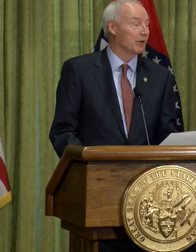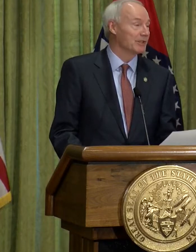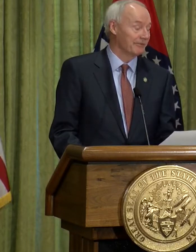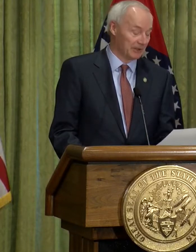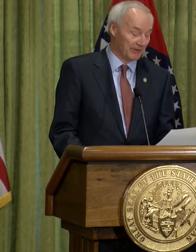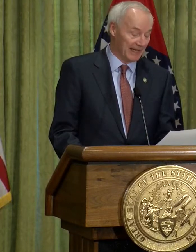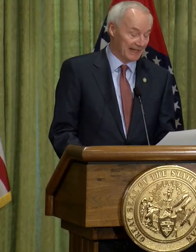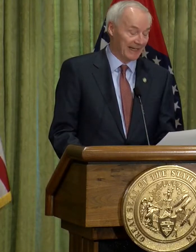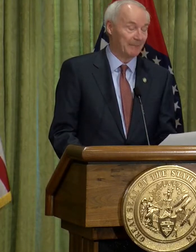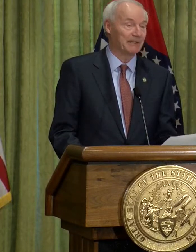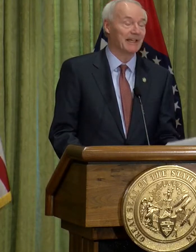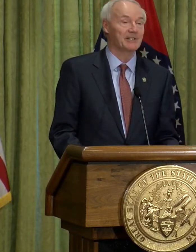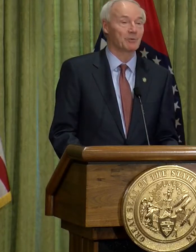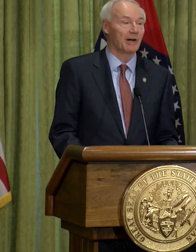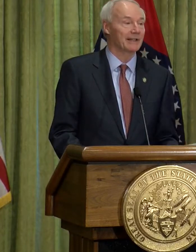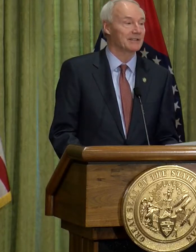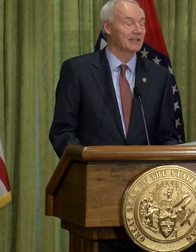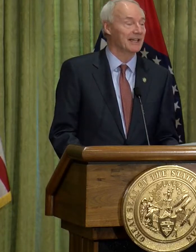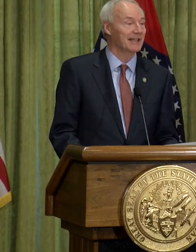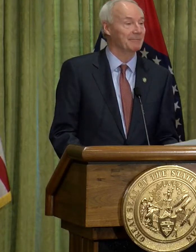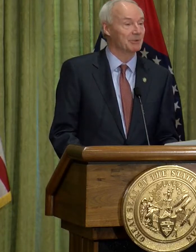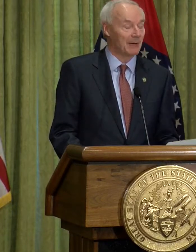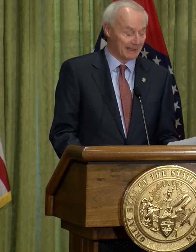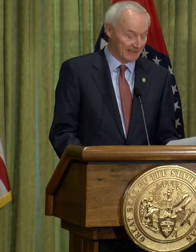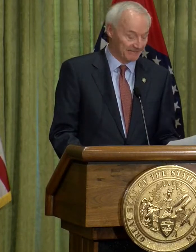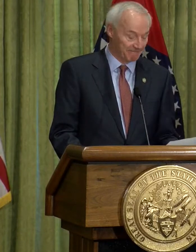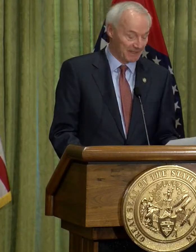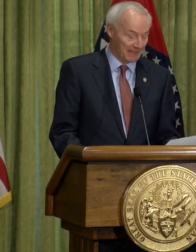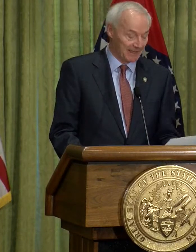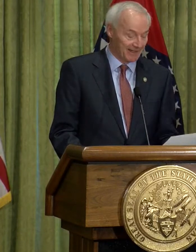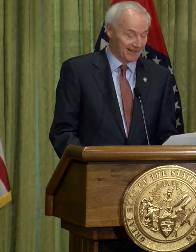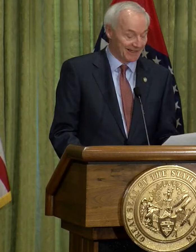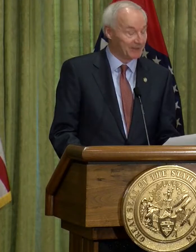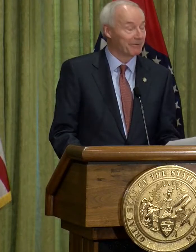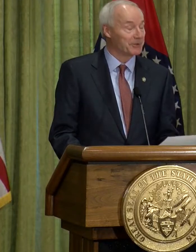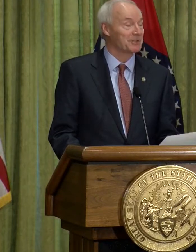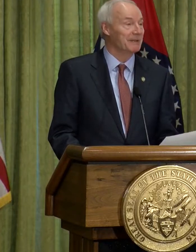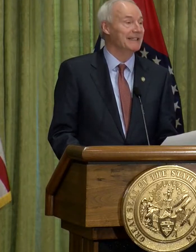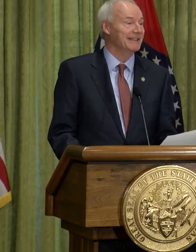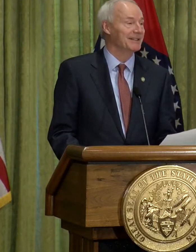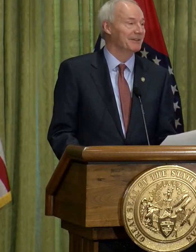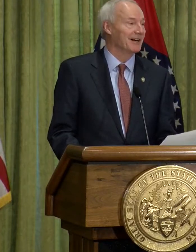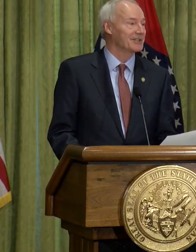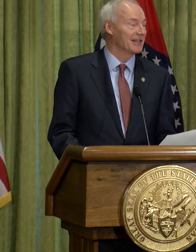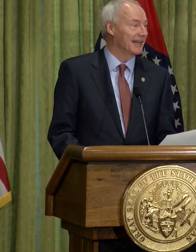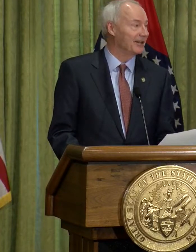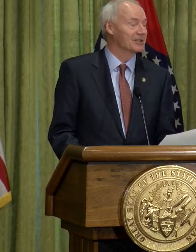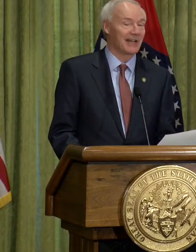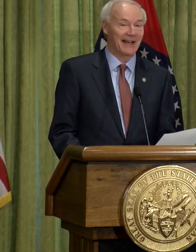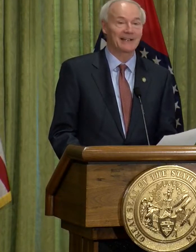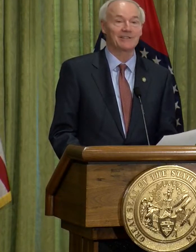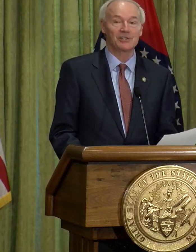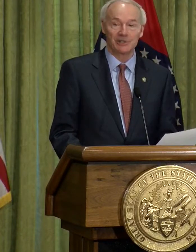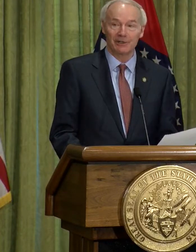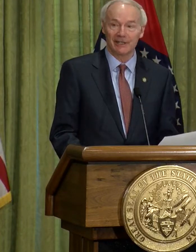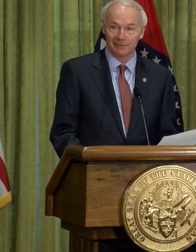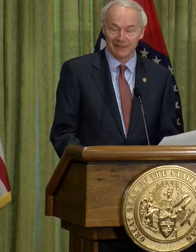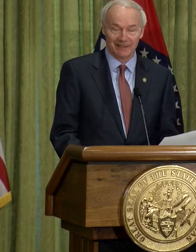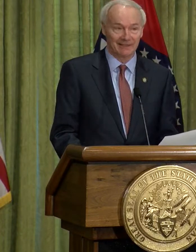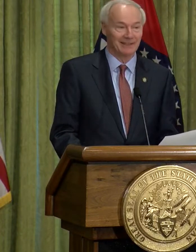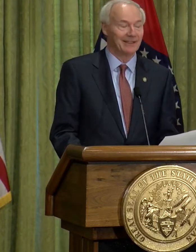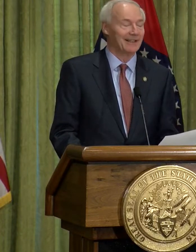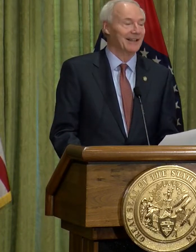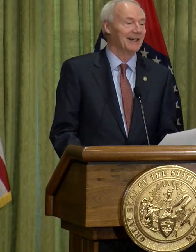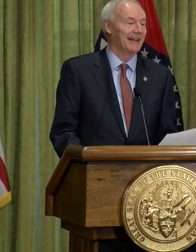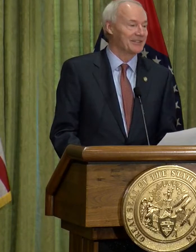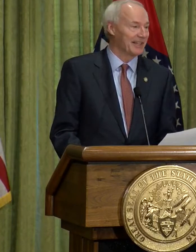And we want to fill that gap, and that is why today I'm directing at the first meeting of our CARES Act Steering